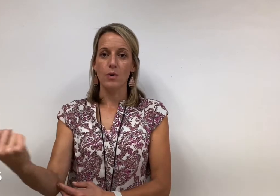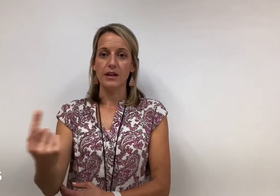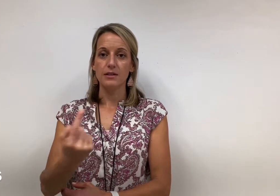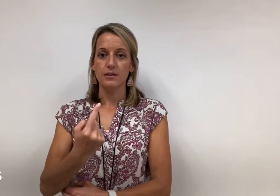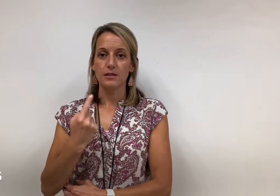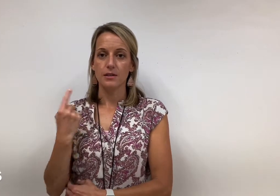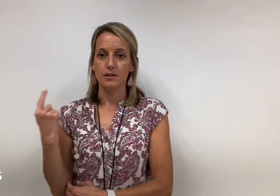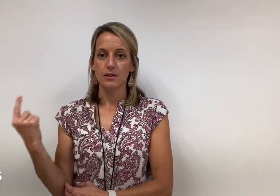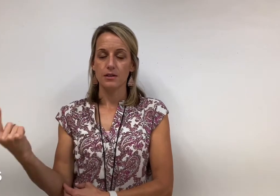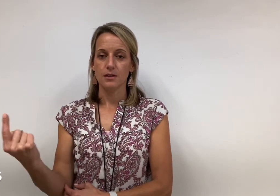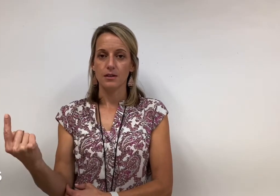Always,